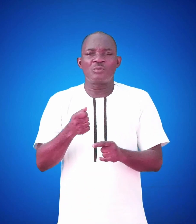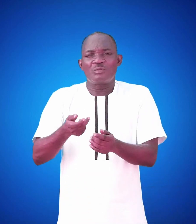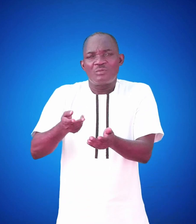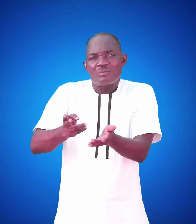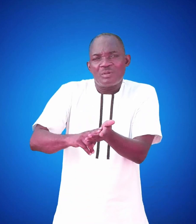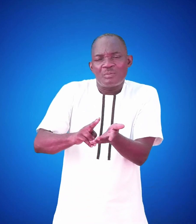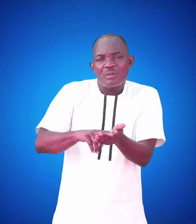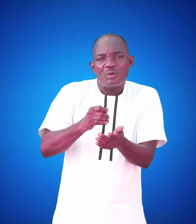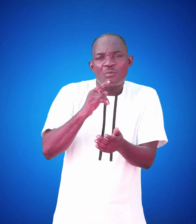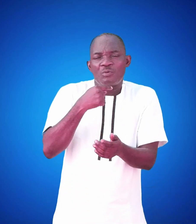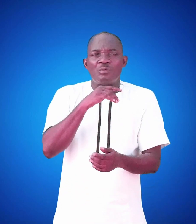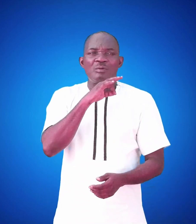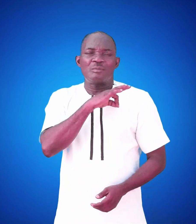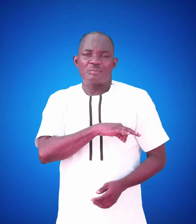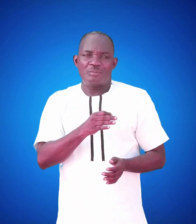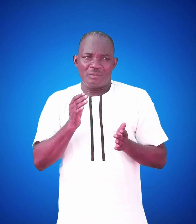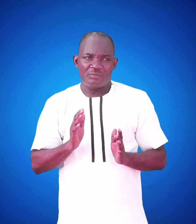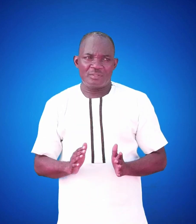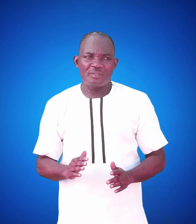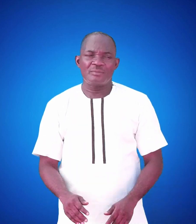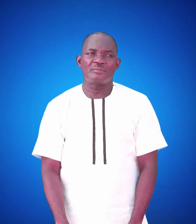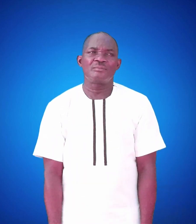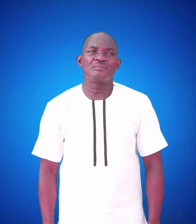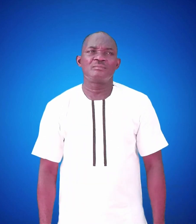Enrollment of beneficiaries.